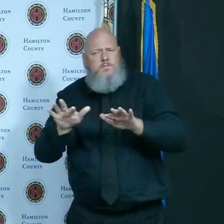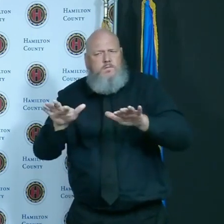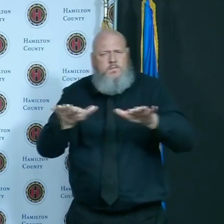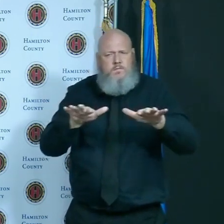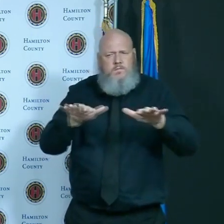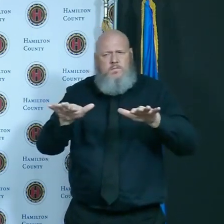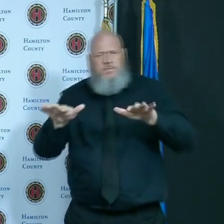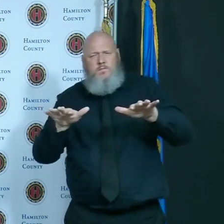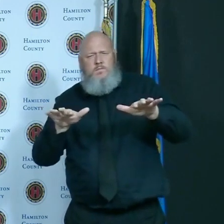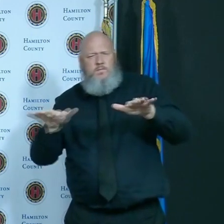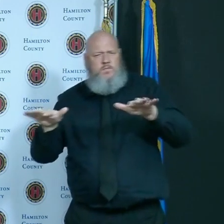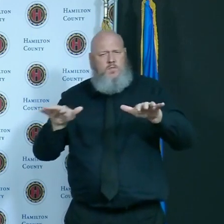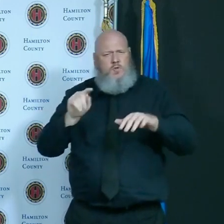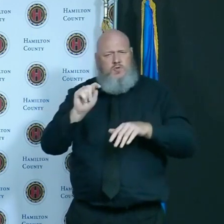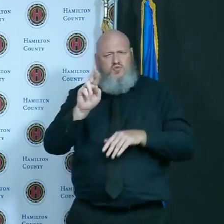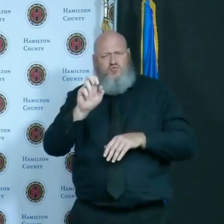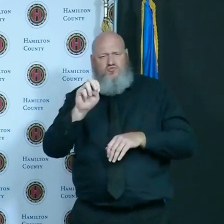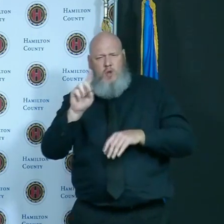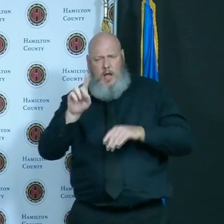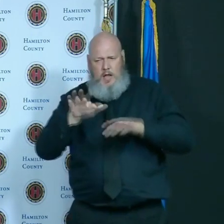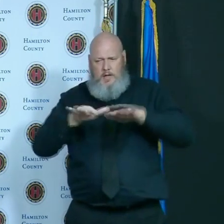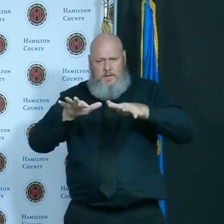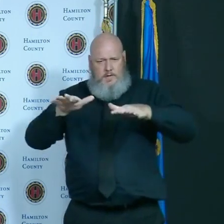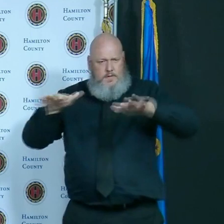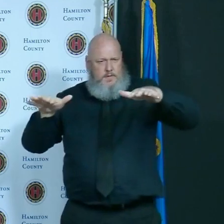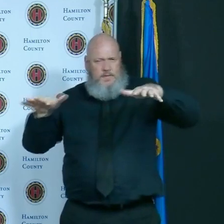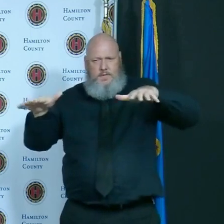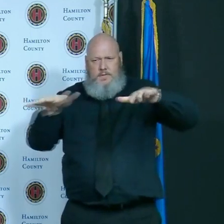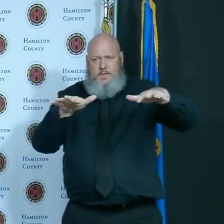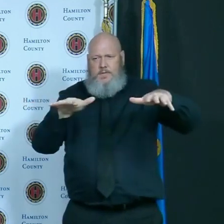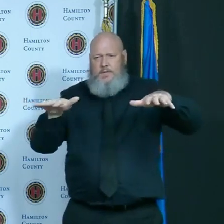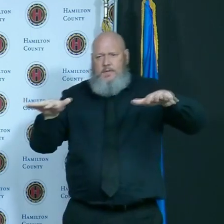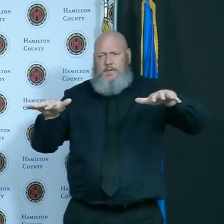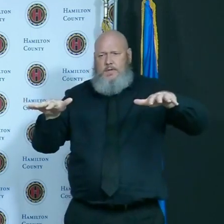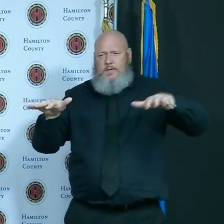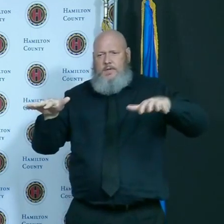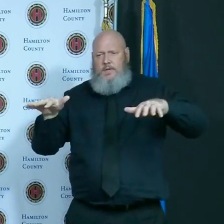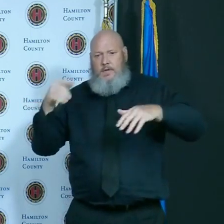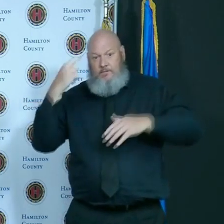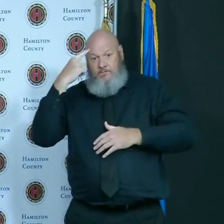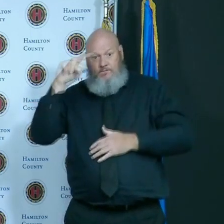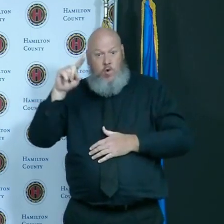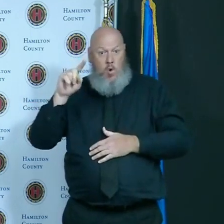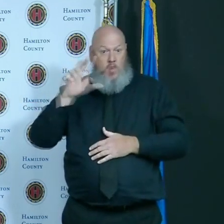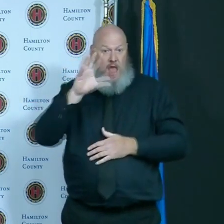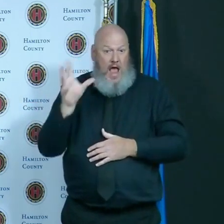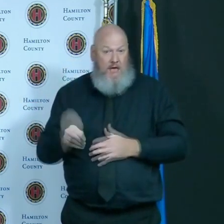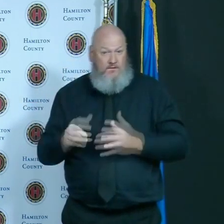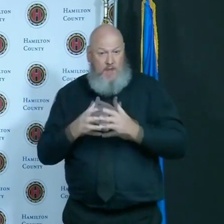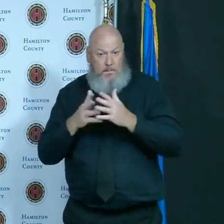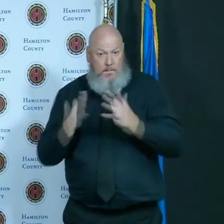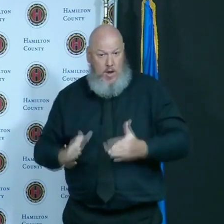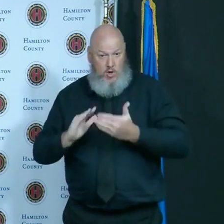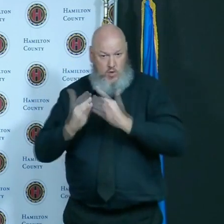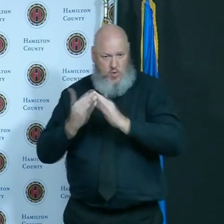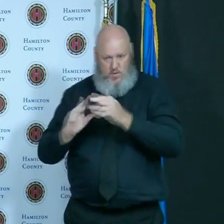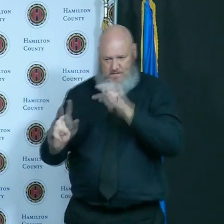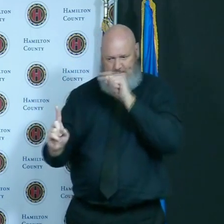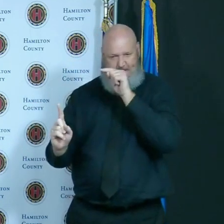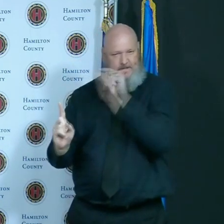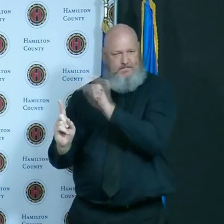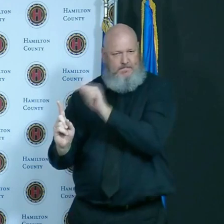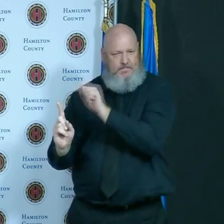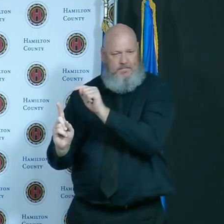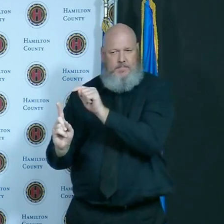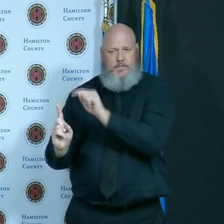on the African American community. And so today our topic is that important topic: the impact of COVID-19 on